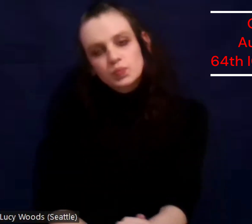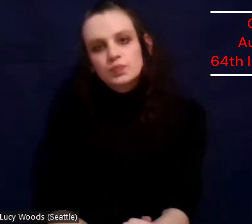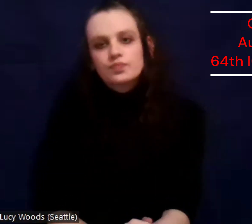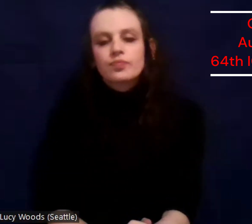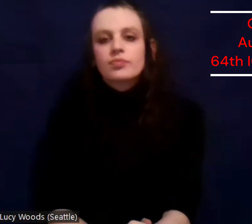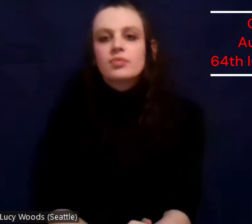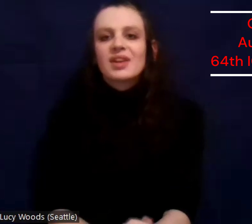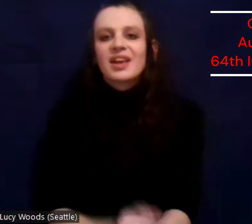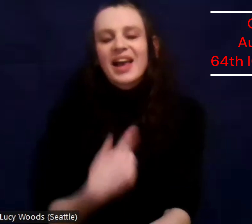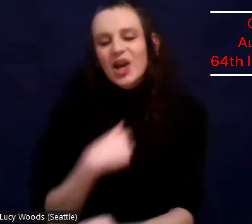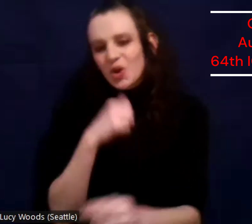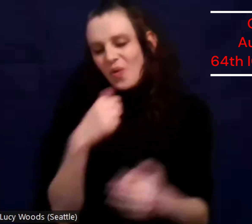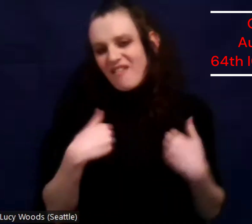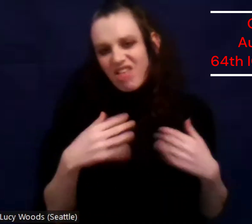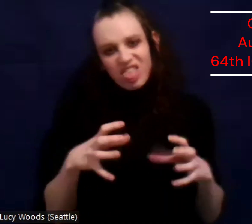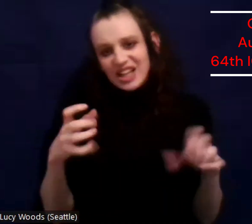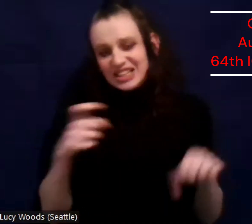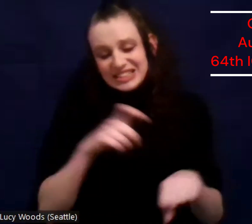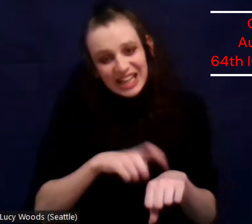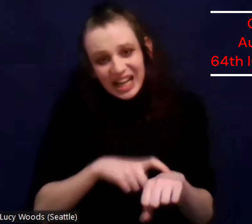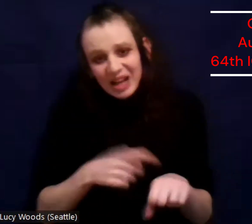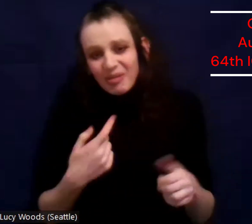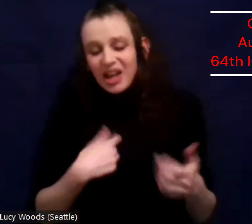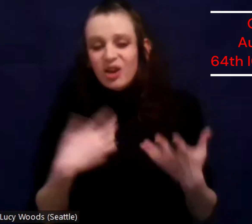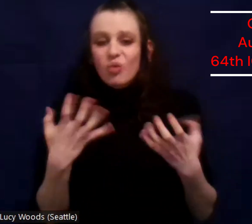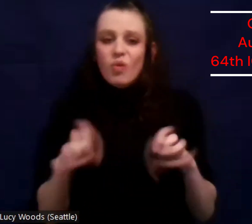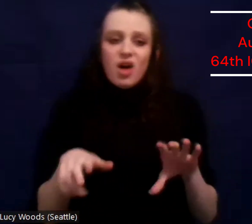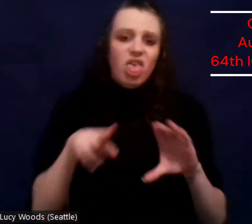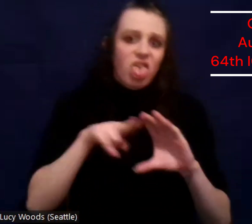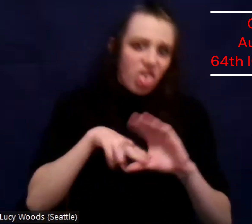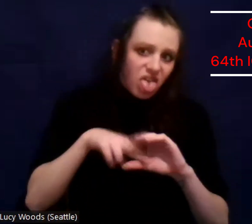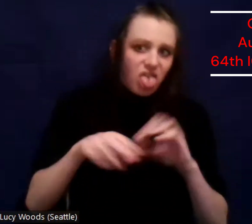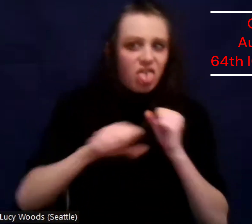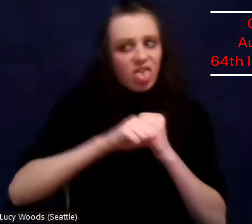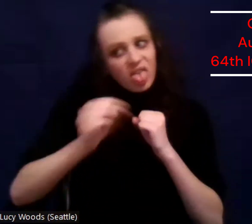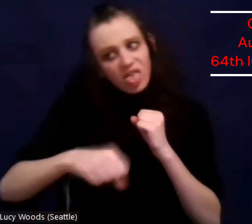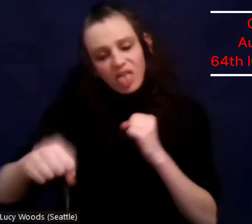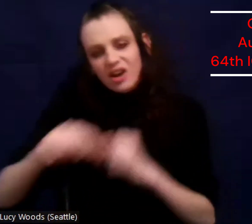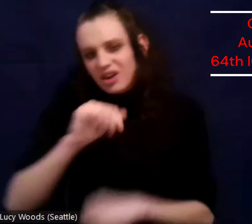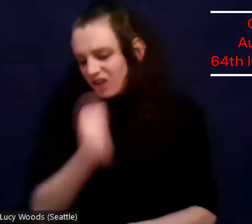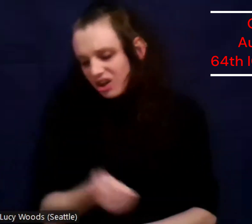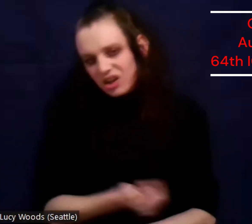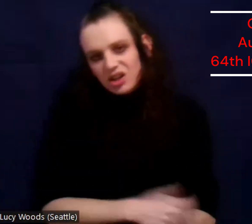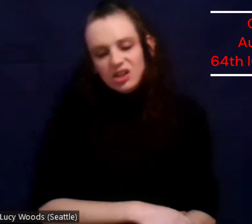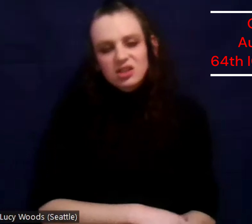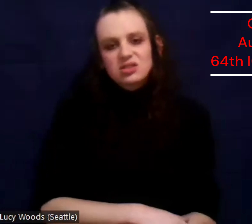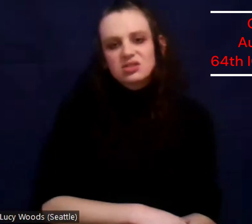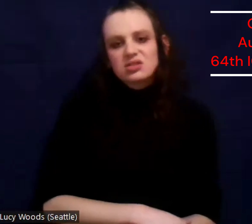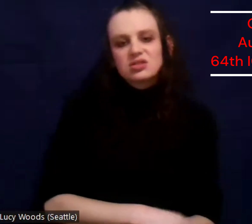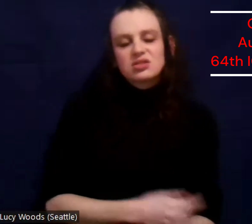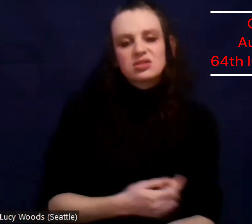I don't have a lot of time, nor do I want to spend a lot of time speaking to you guys about